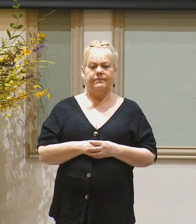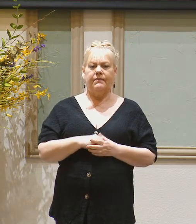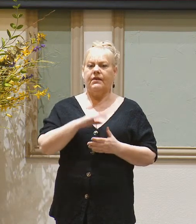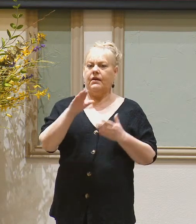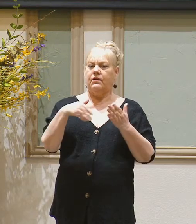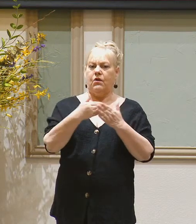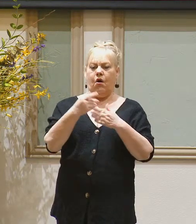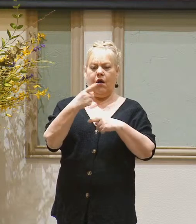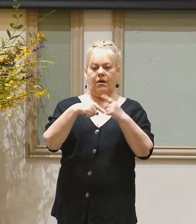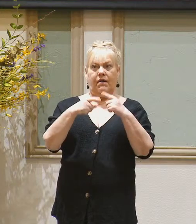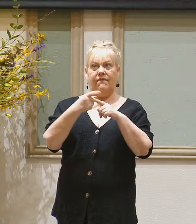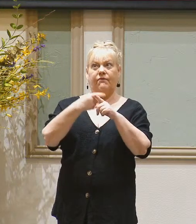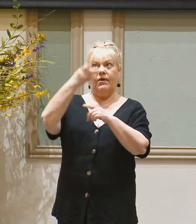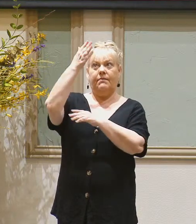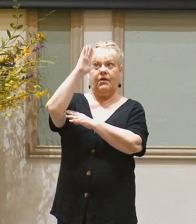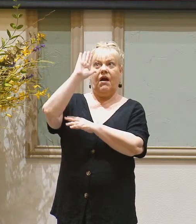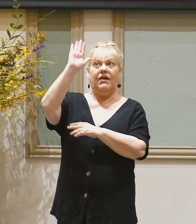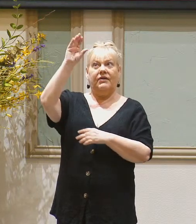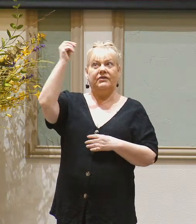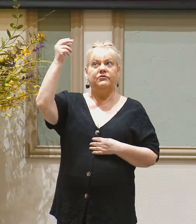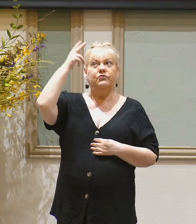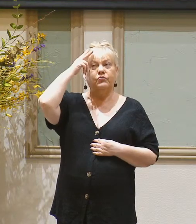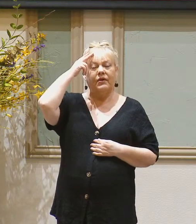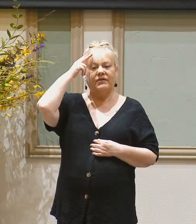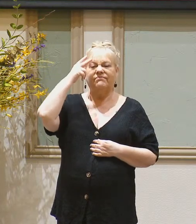It's all come by the grace of God, and he knows it.